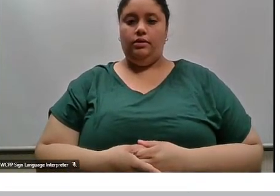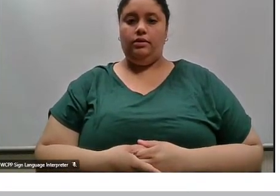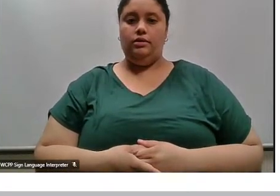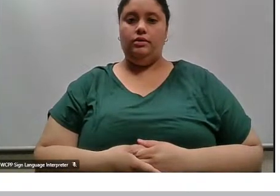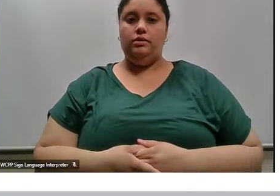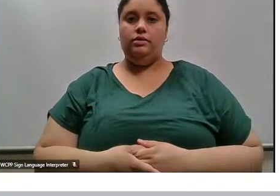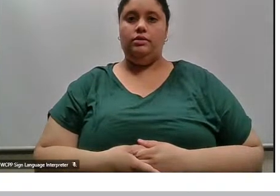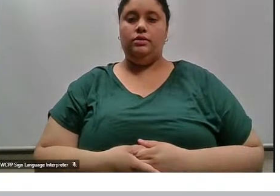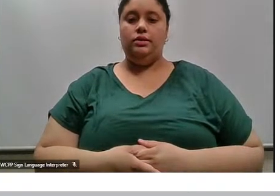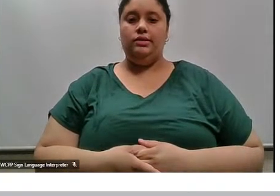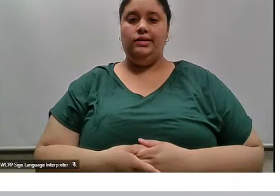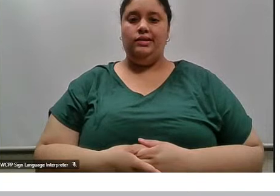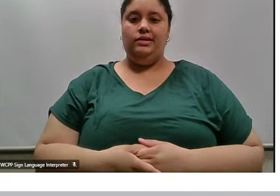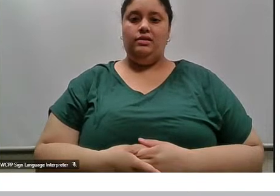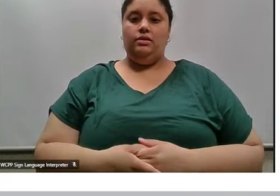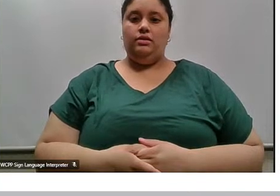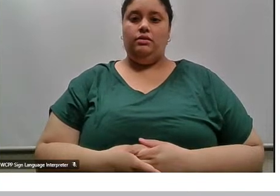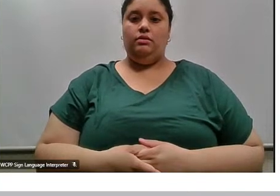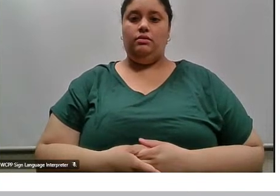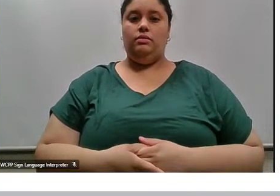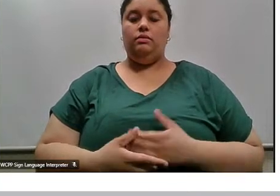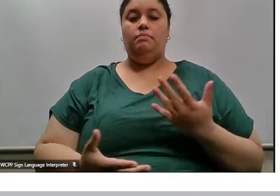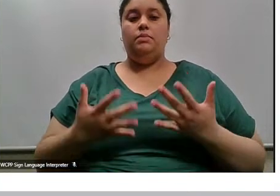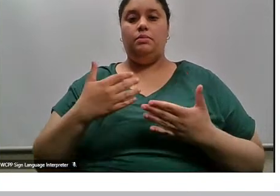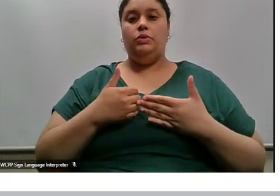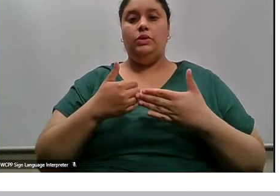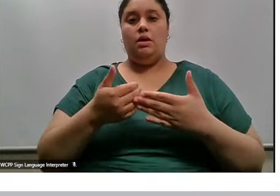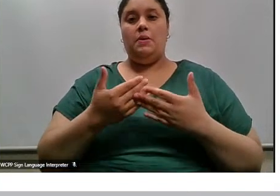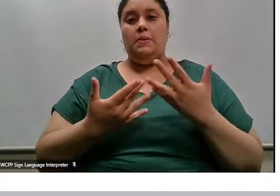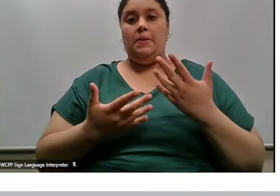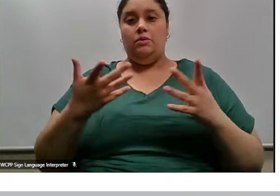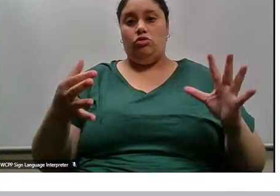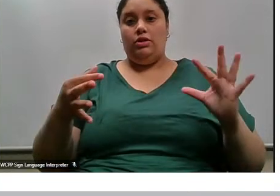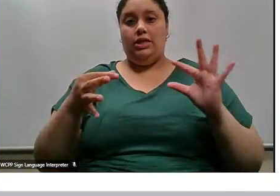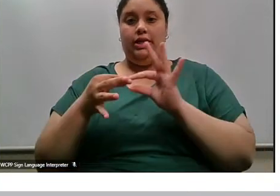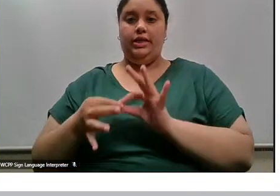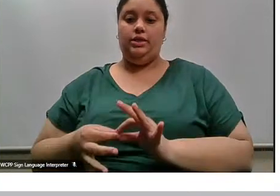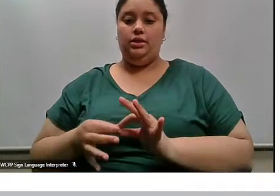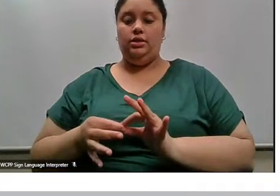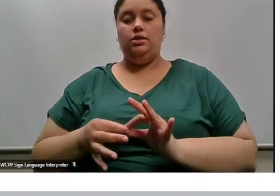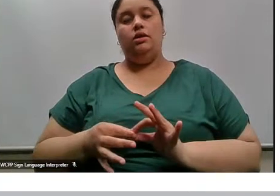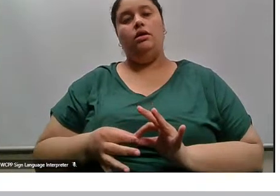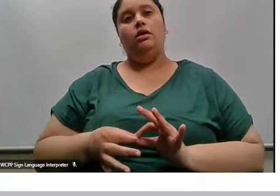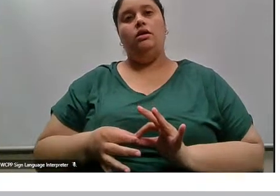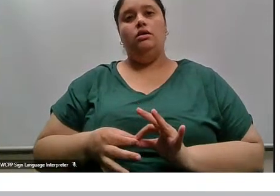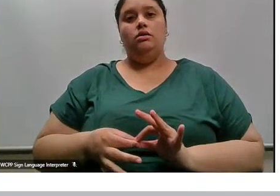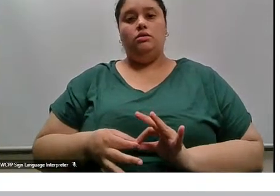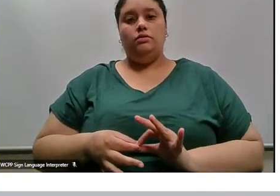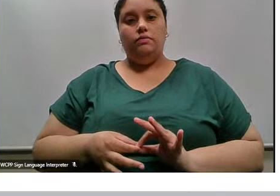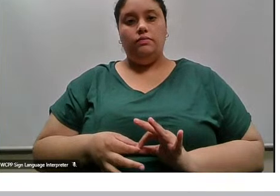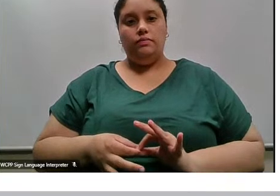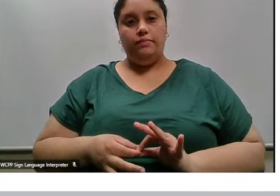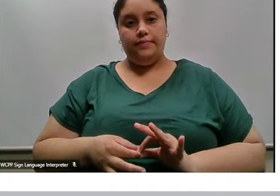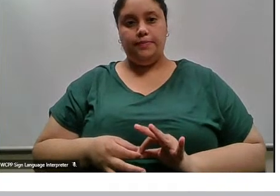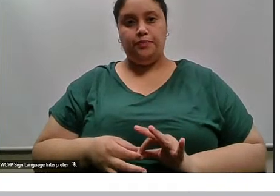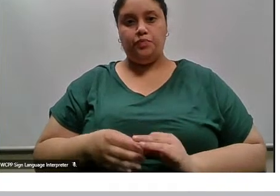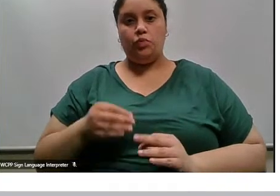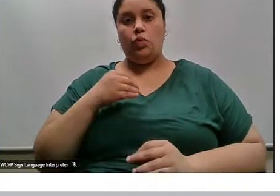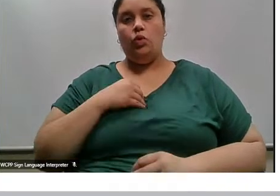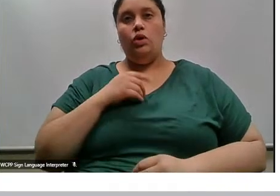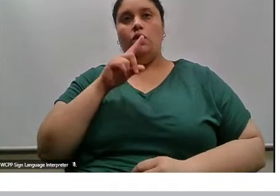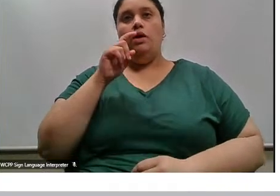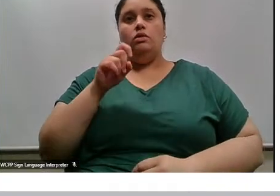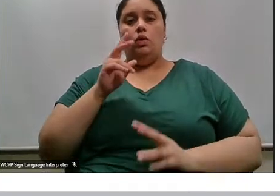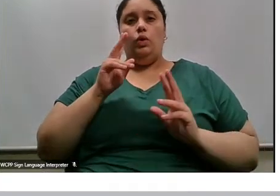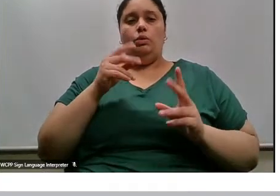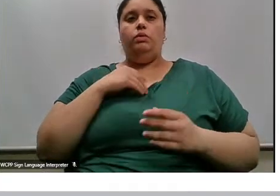maybe to come to your rescue? Is it not related to the? Is it not related to the question you normally